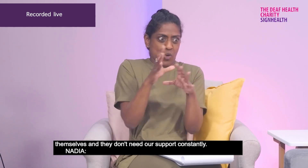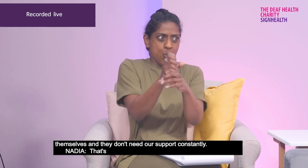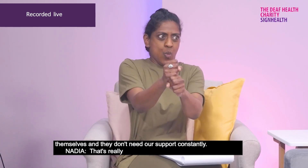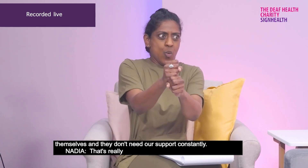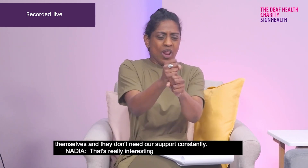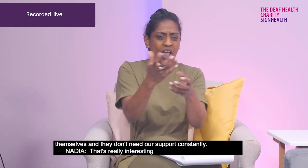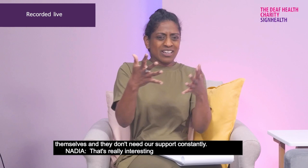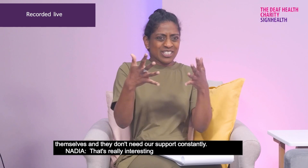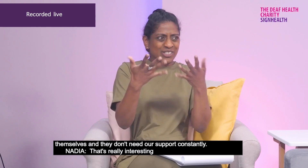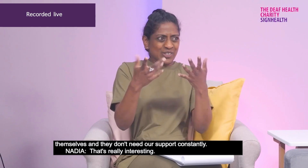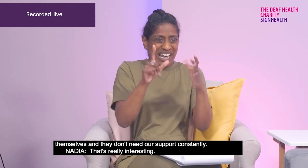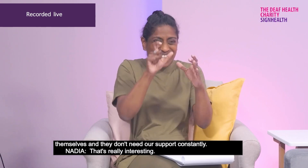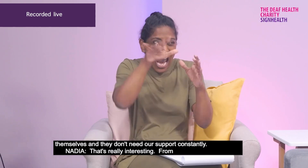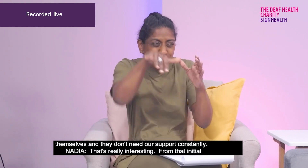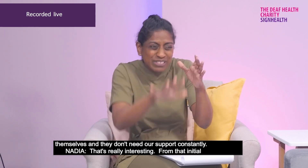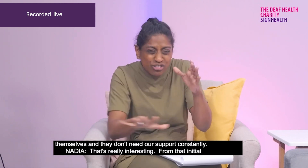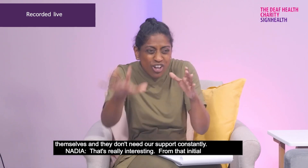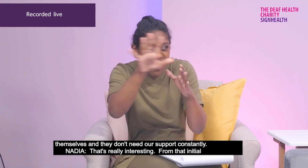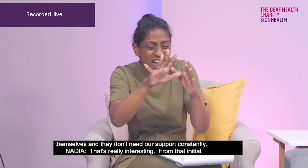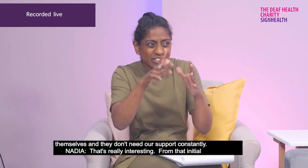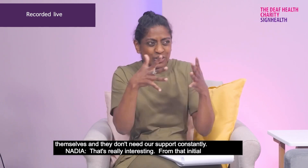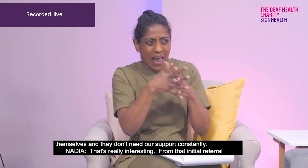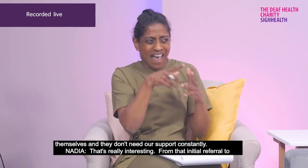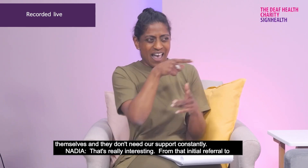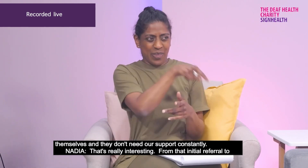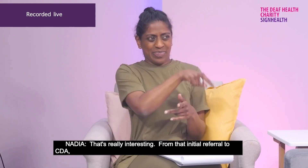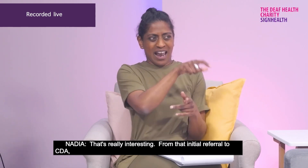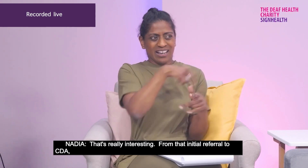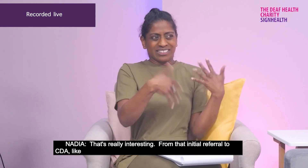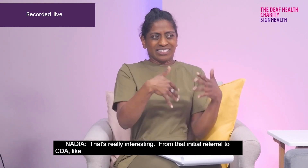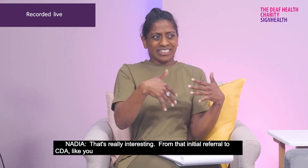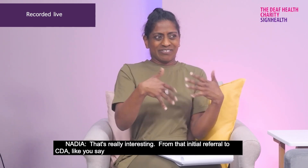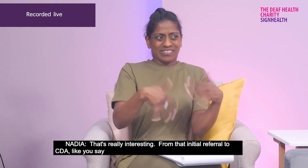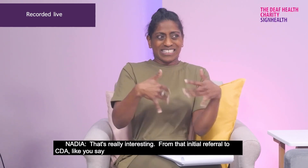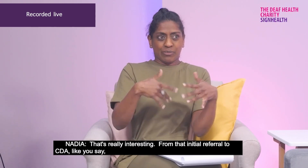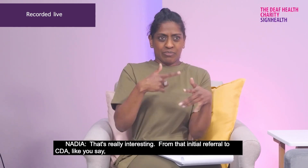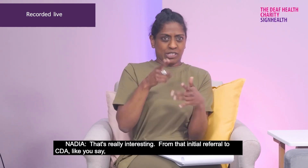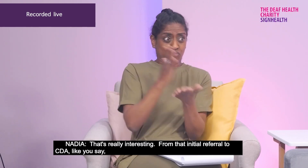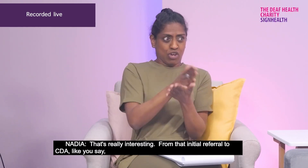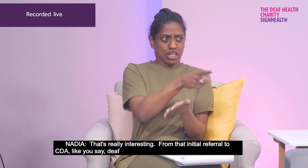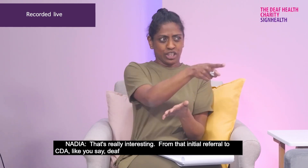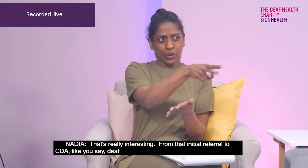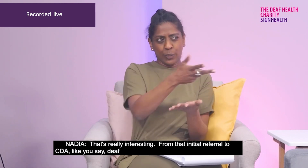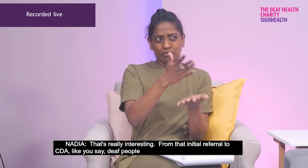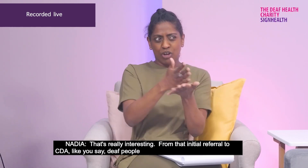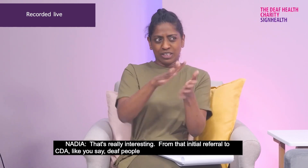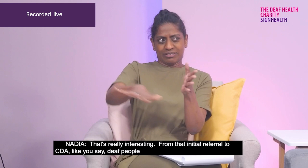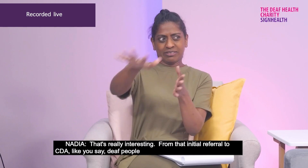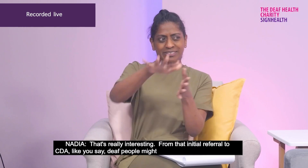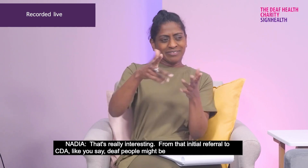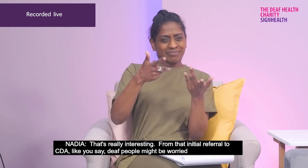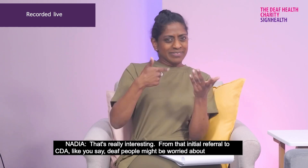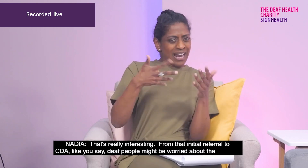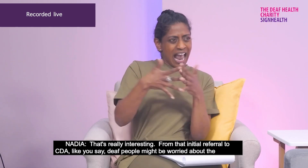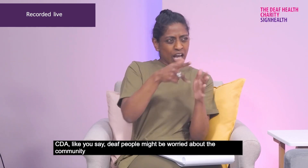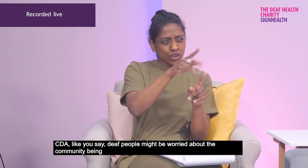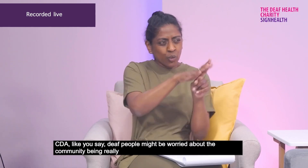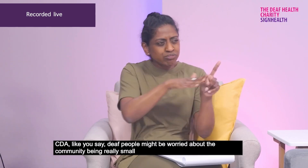That's really interesting. So like you say, from that initial referral to CDA, like you say, deaf people might be worried about the community